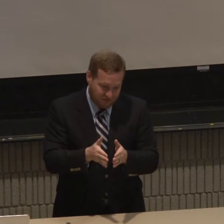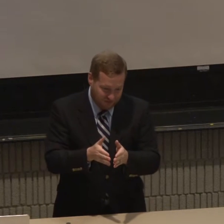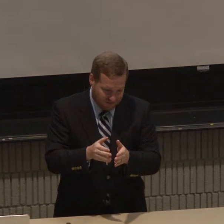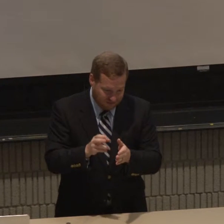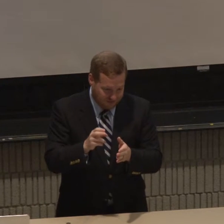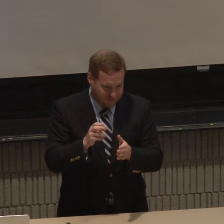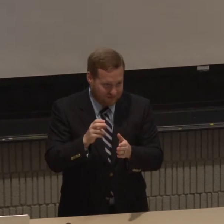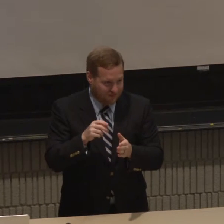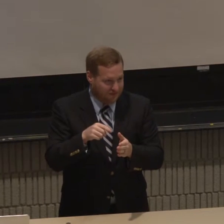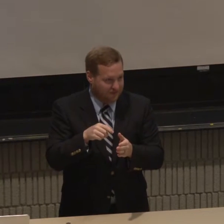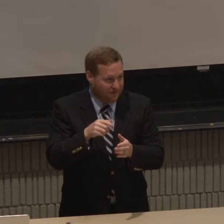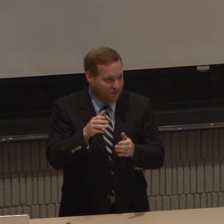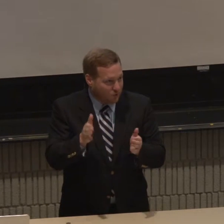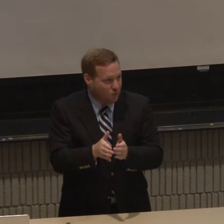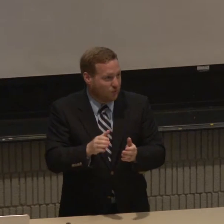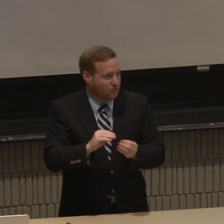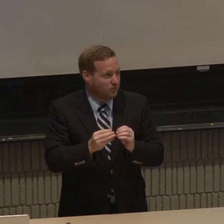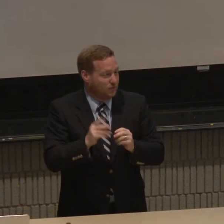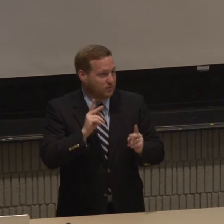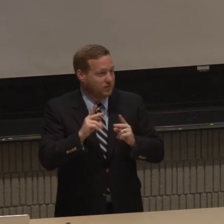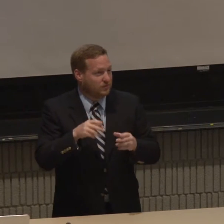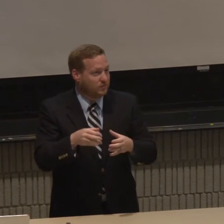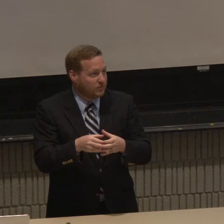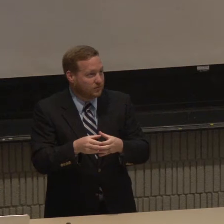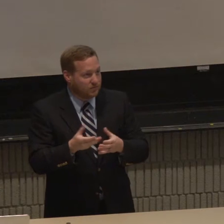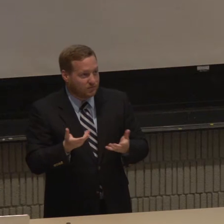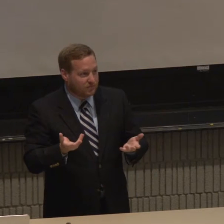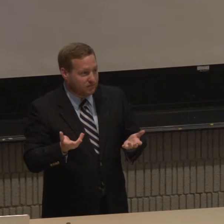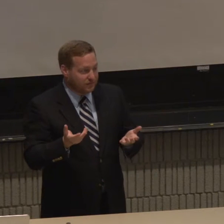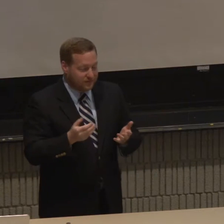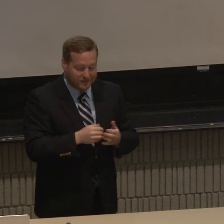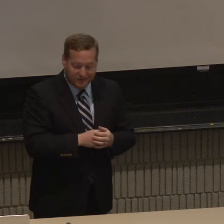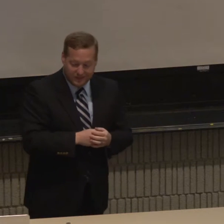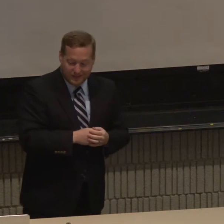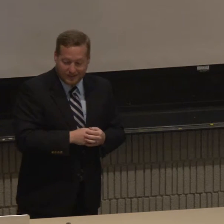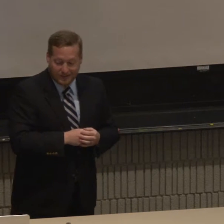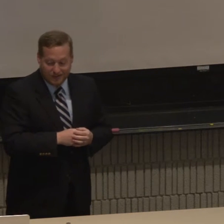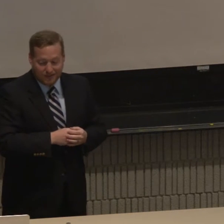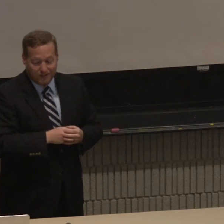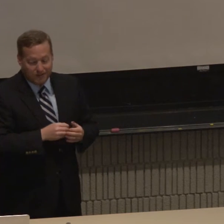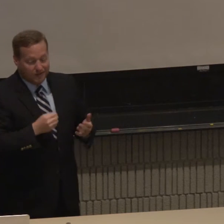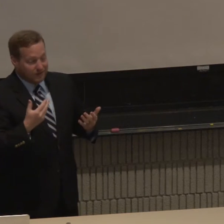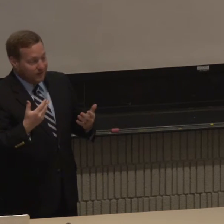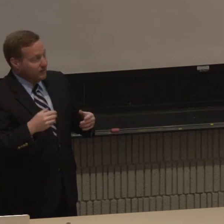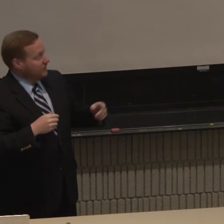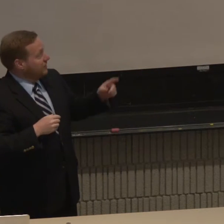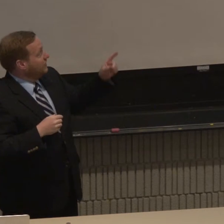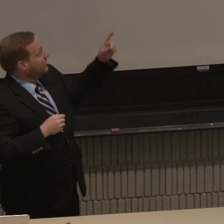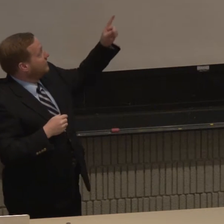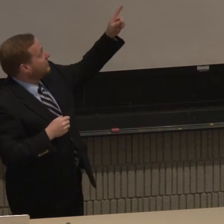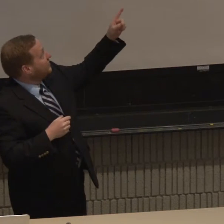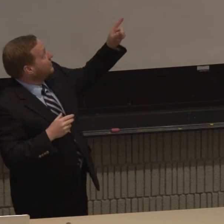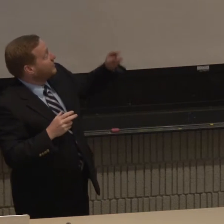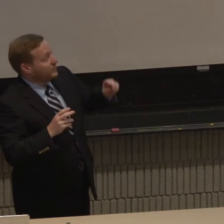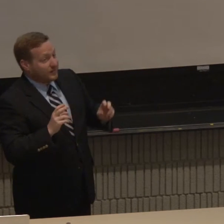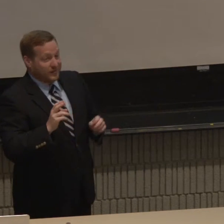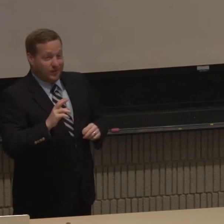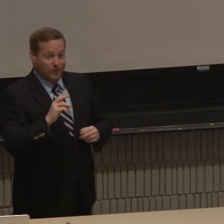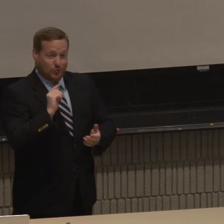I mean, really, that is just the fewest of the few in the community that have that kind of privilege.